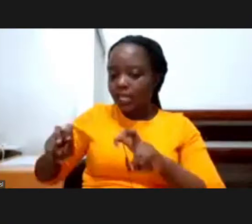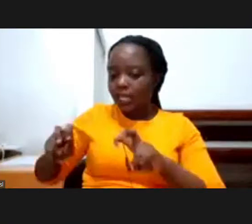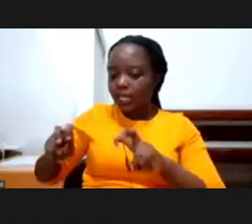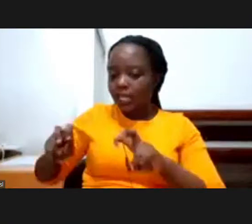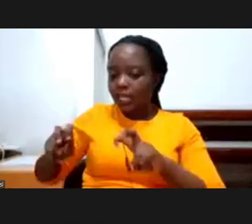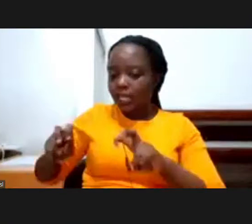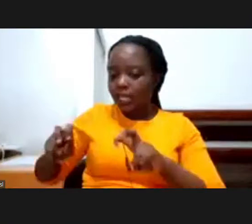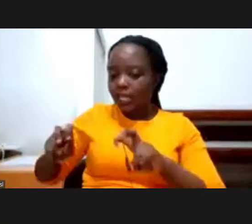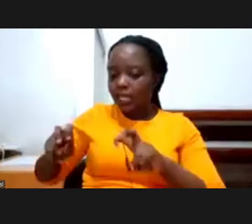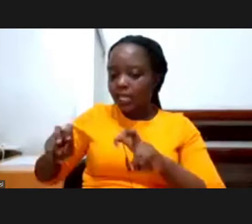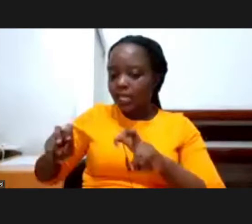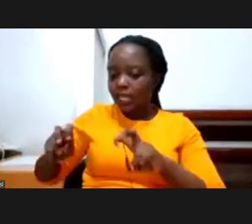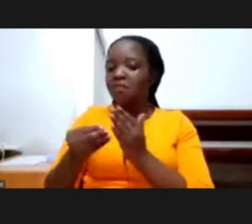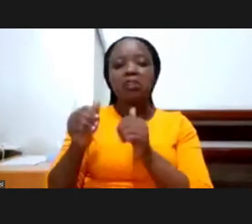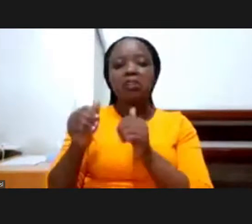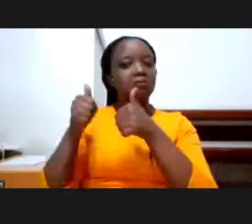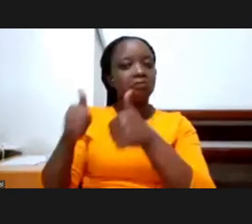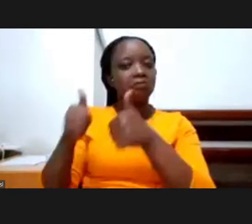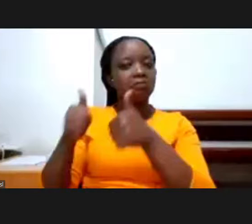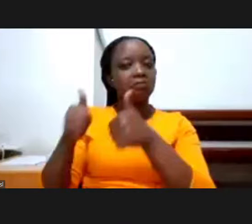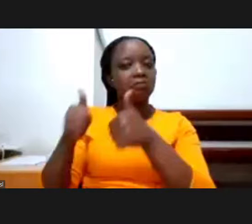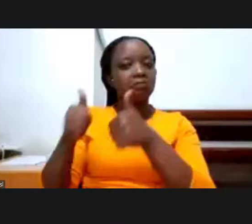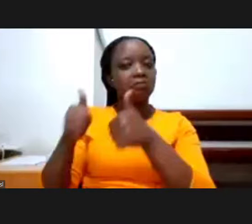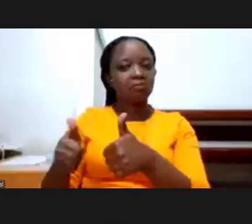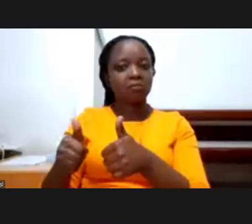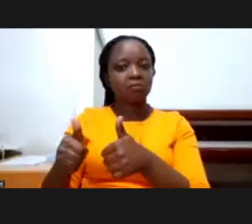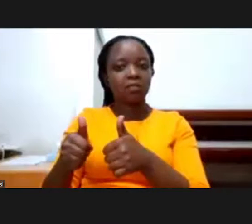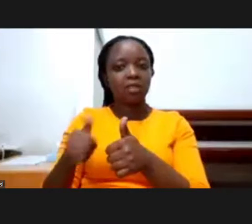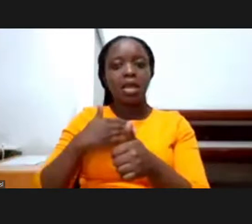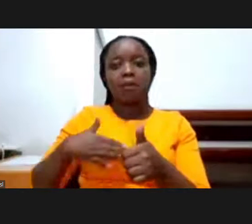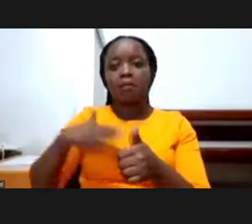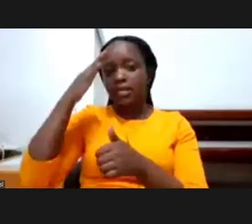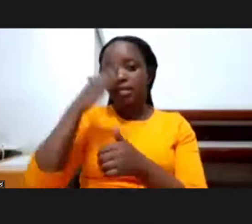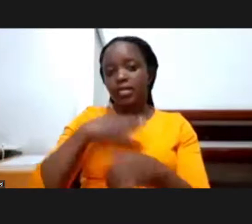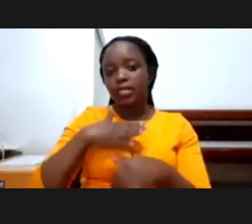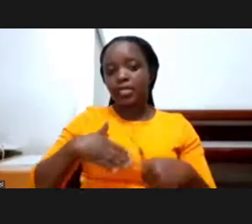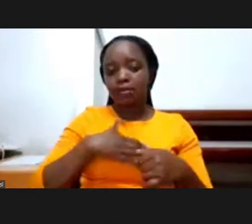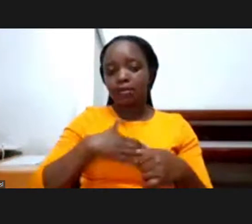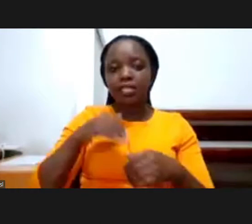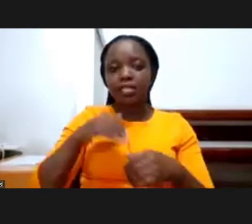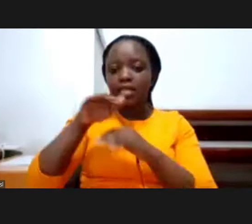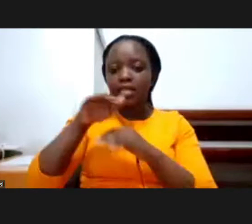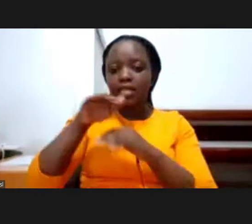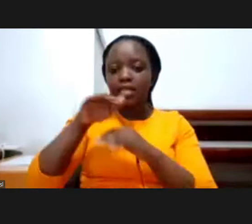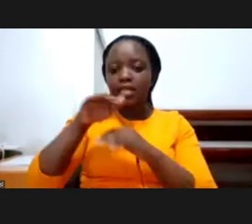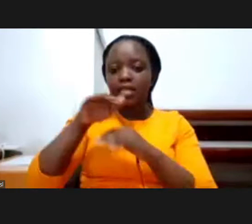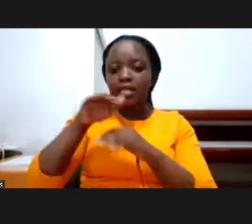has been captured on the invoice. Please advise.